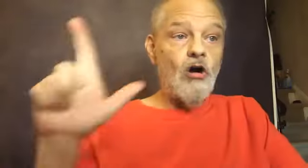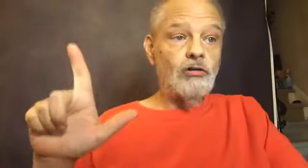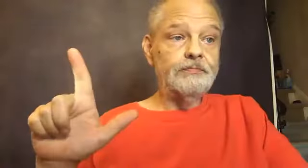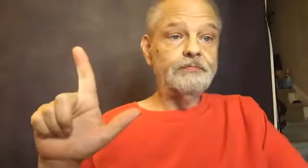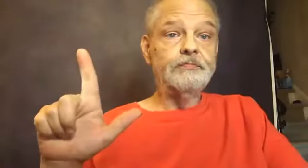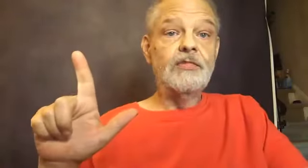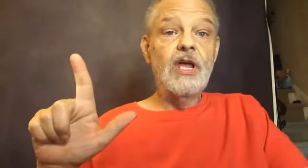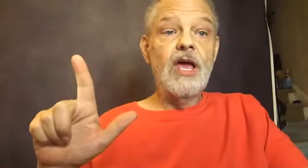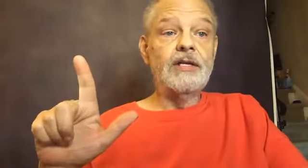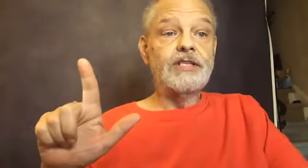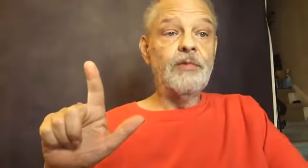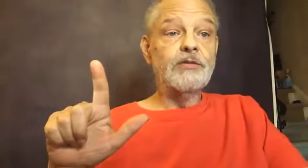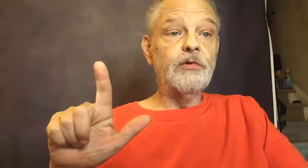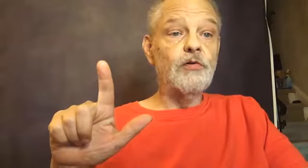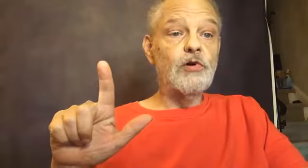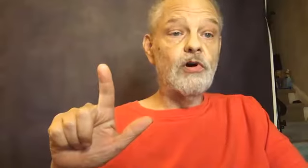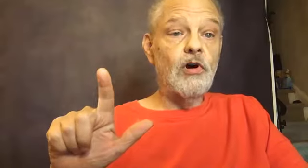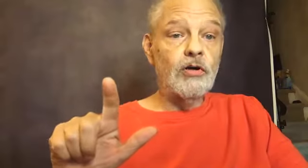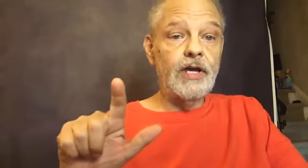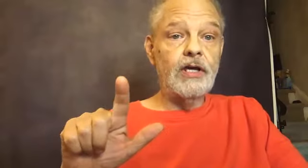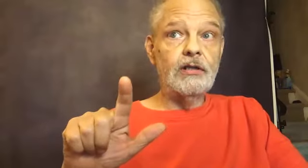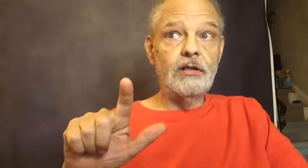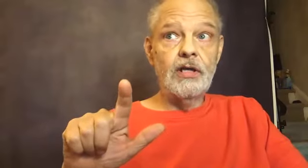All, and as I mentioned before, all can